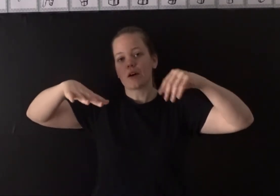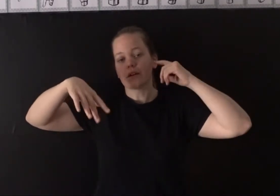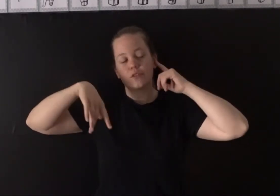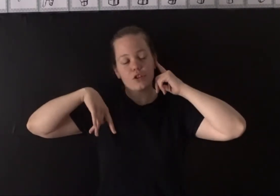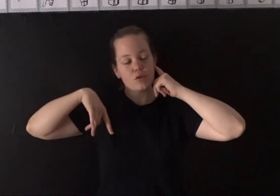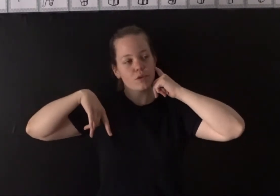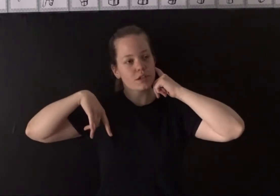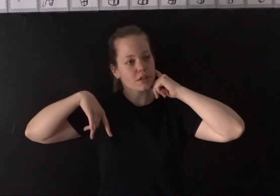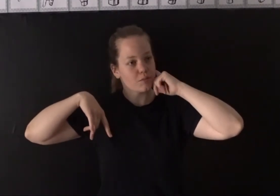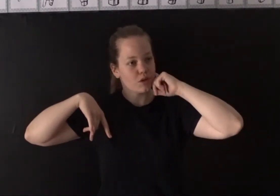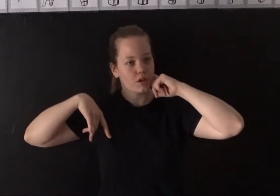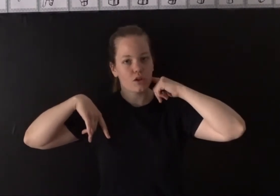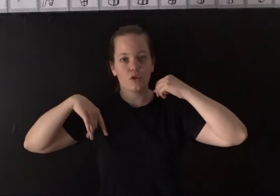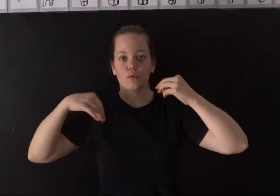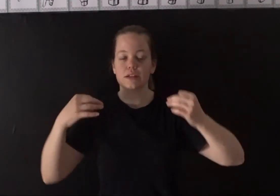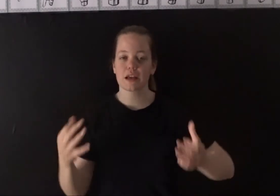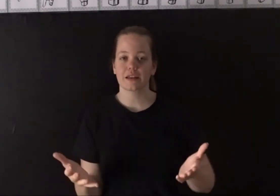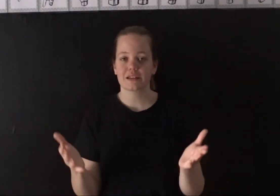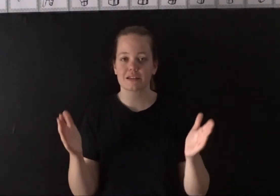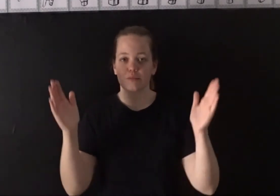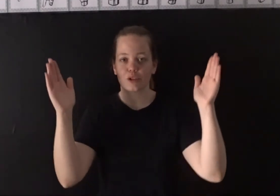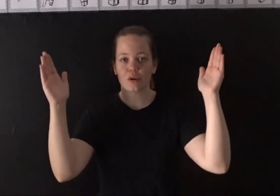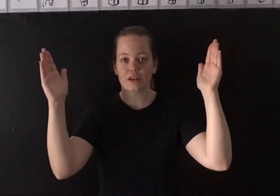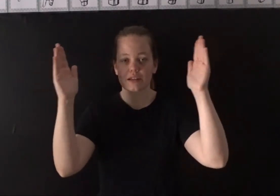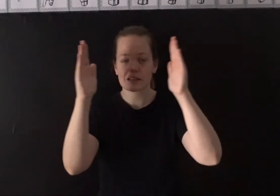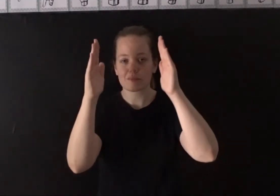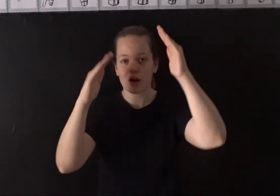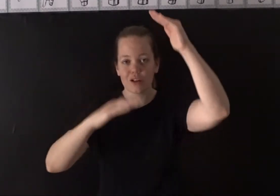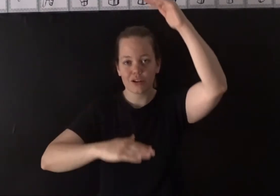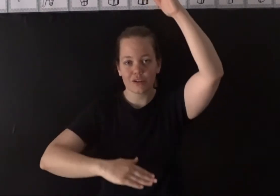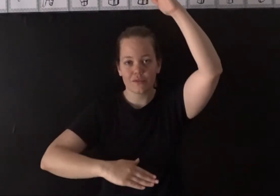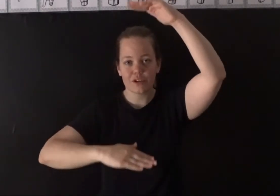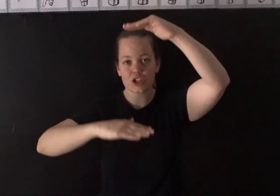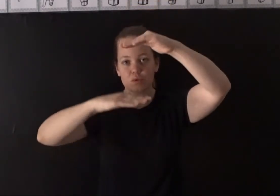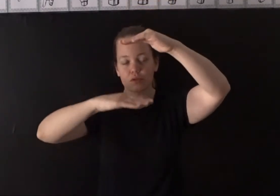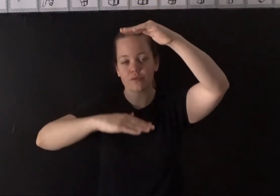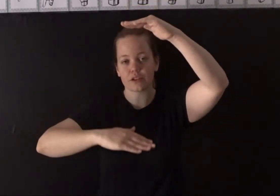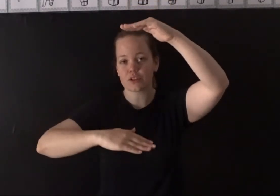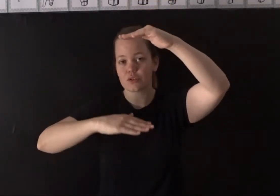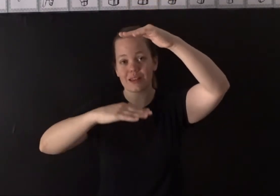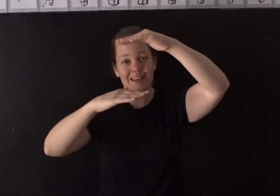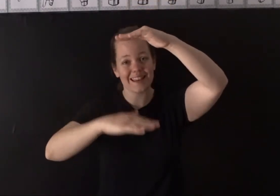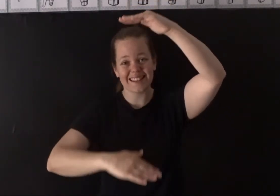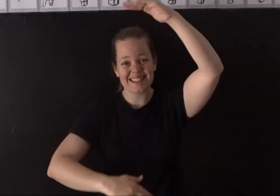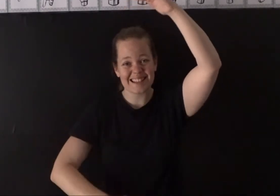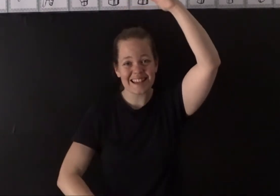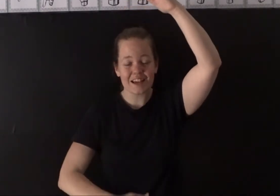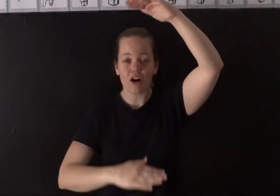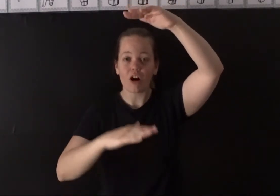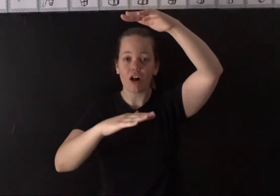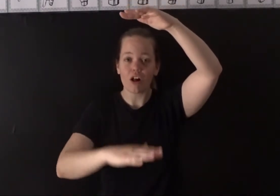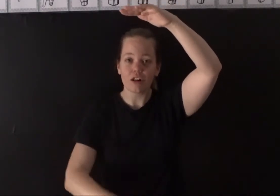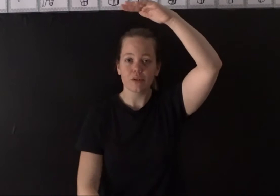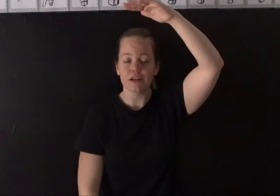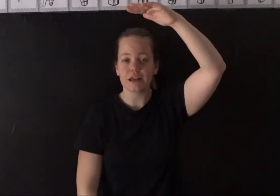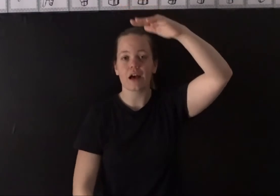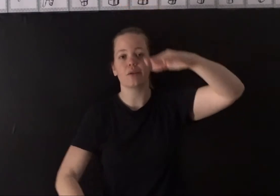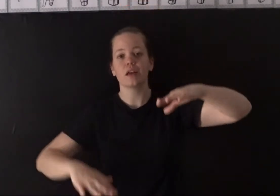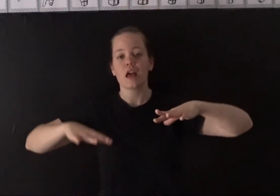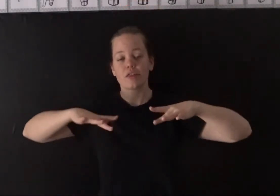if you were someone who was signing to someone who had a smaller visual field, so they can't see all the way down, then